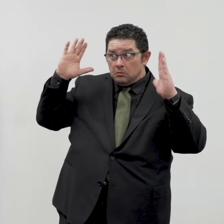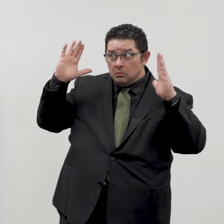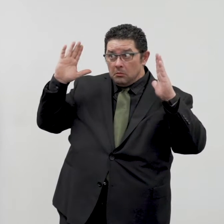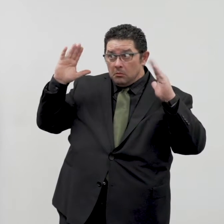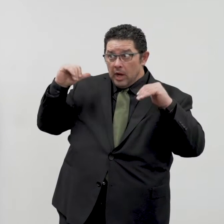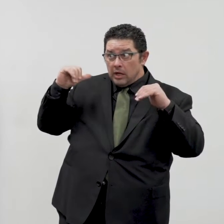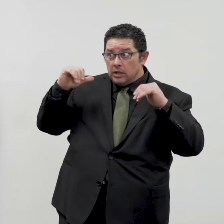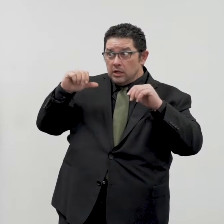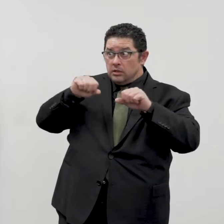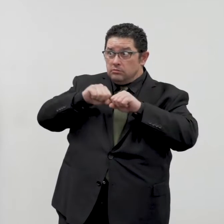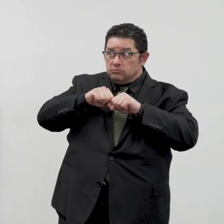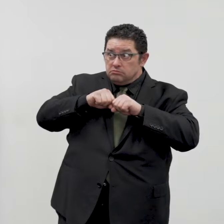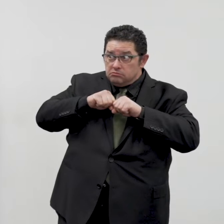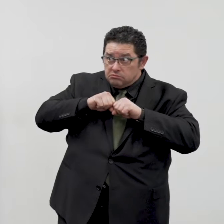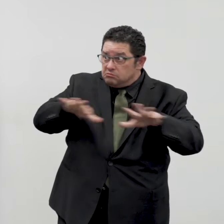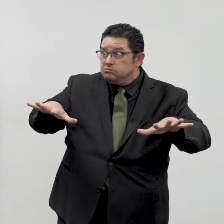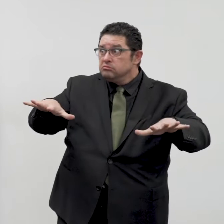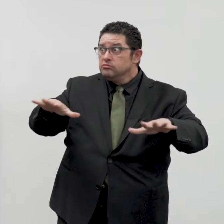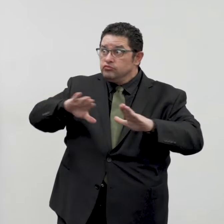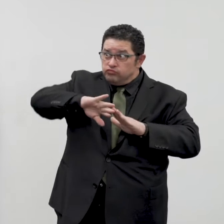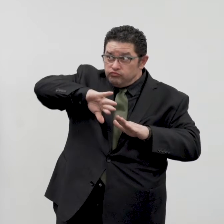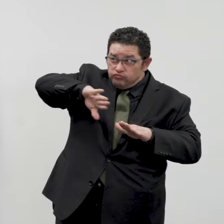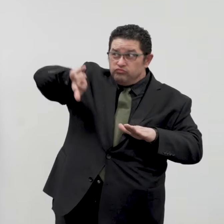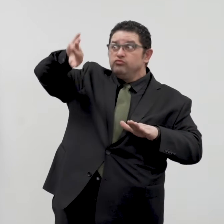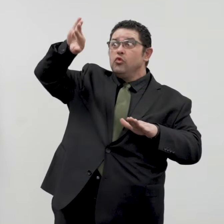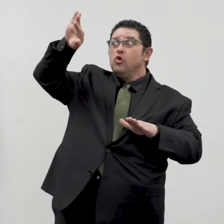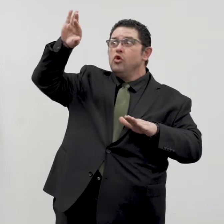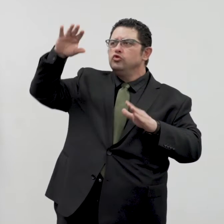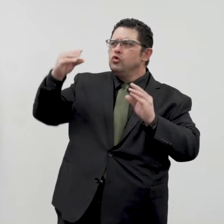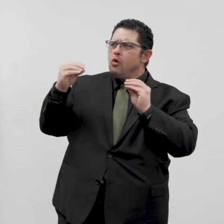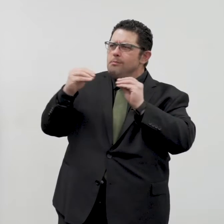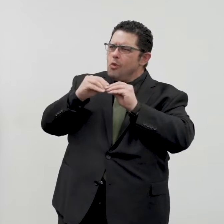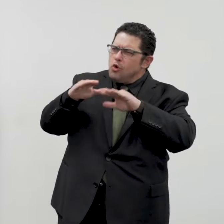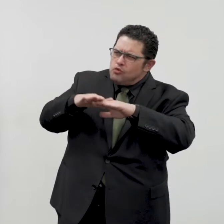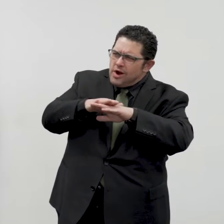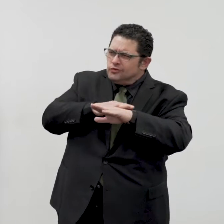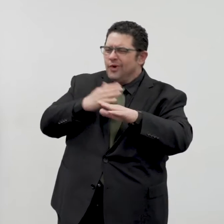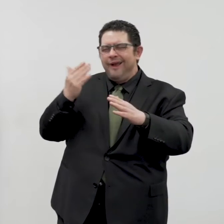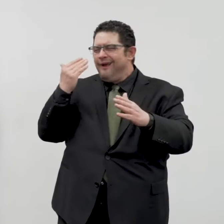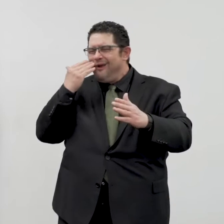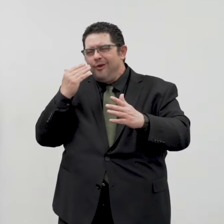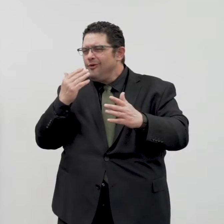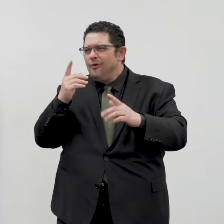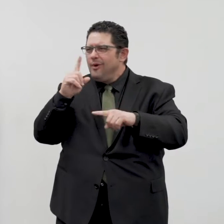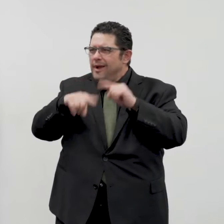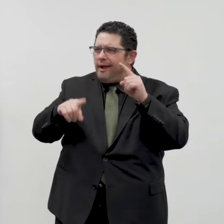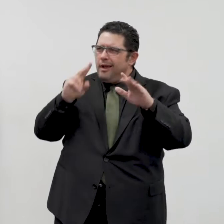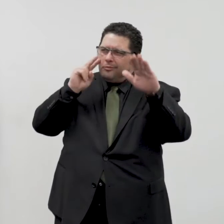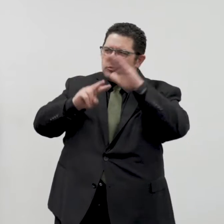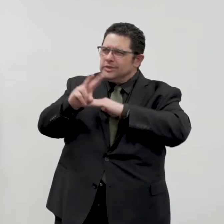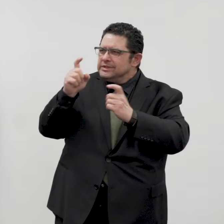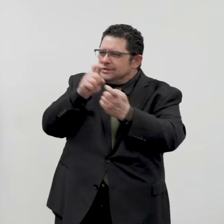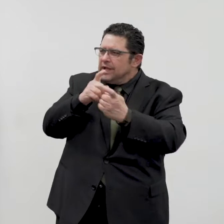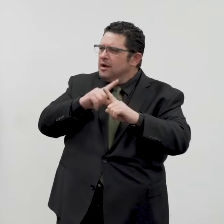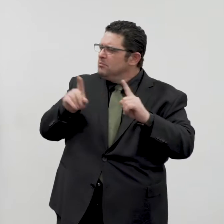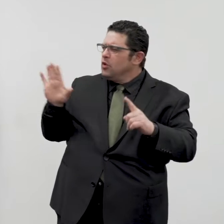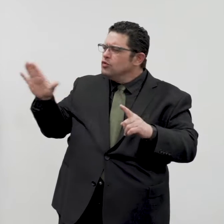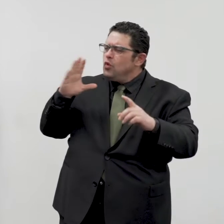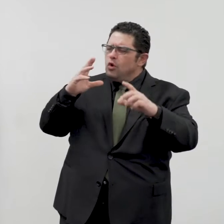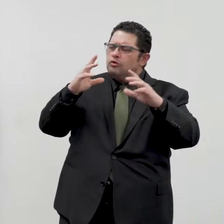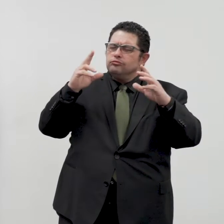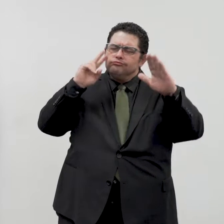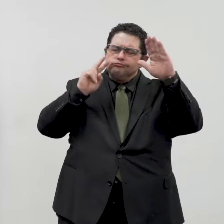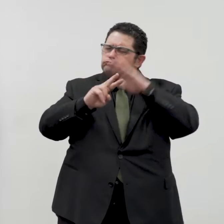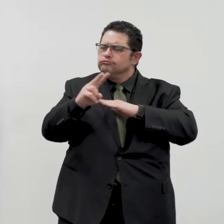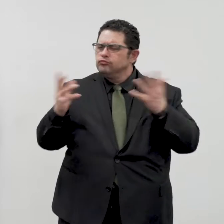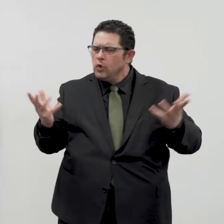a surge of cases? Do you think it's going to be more gradual? I know this is not exact science, but what's your vision here?